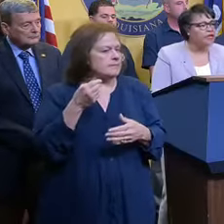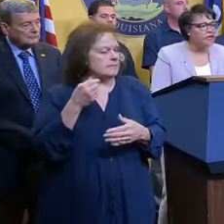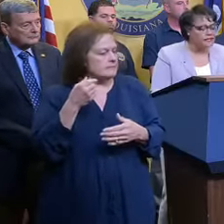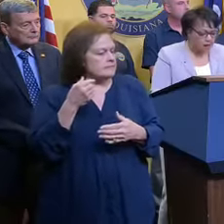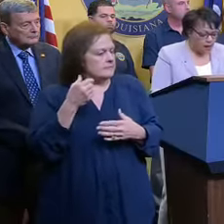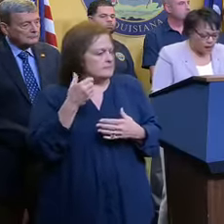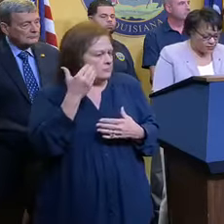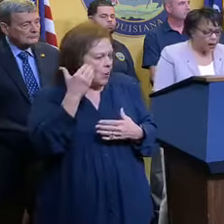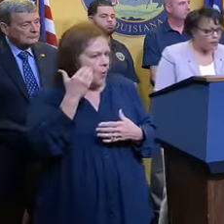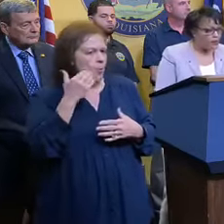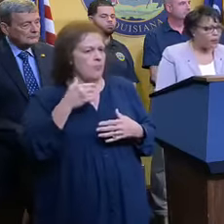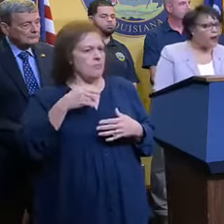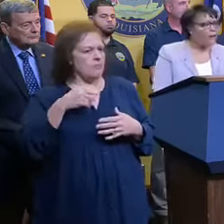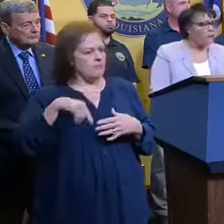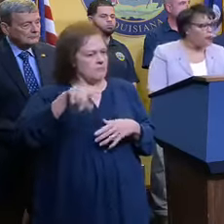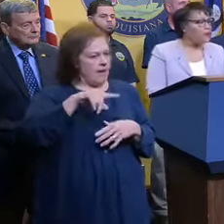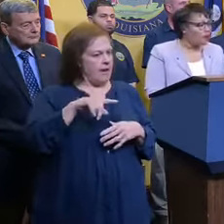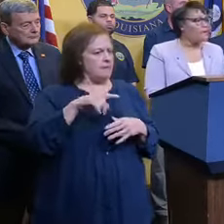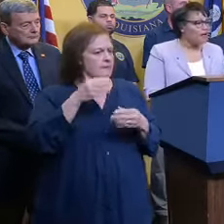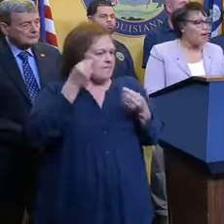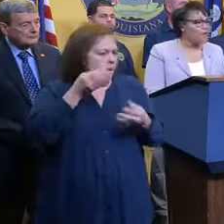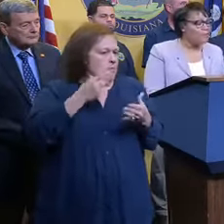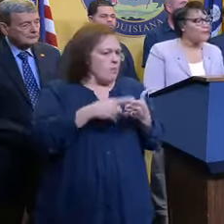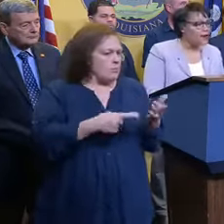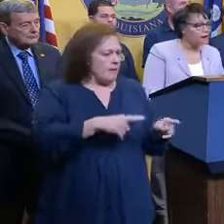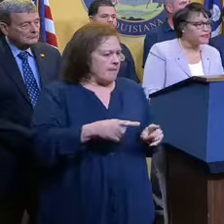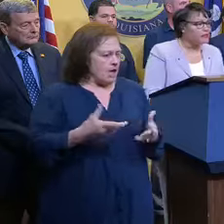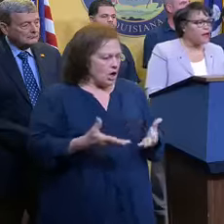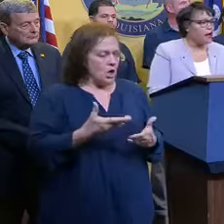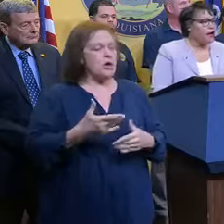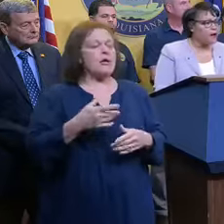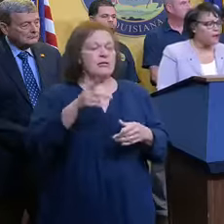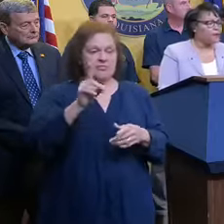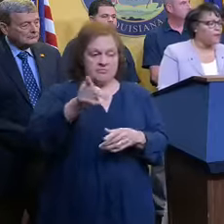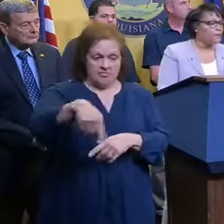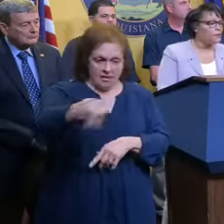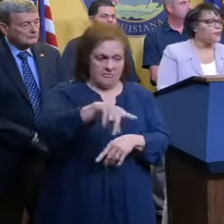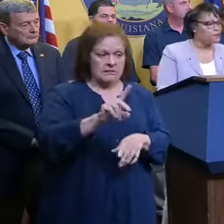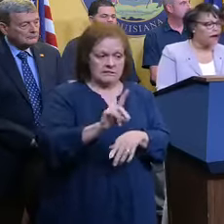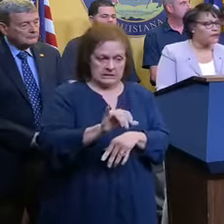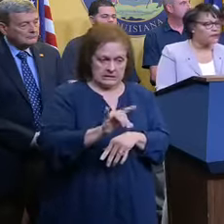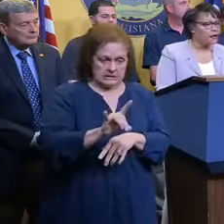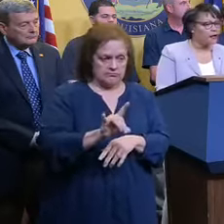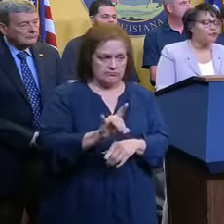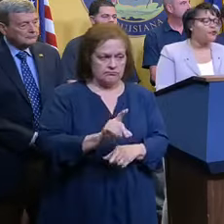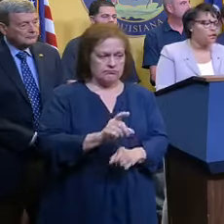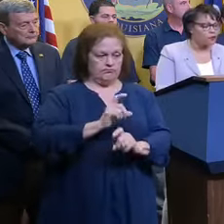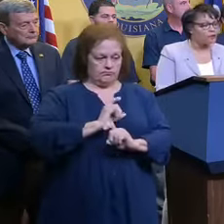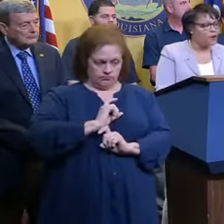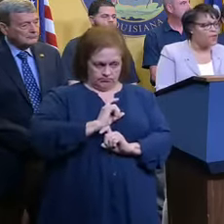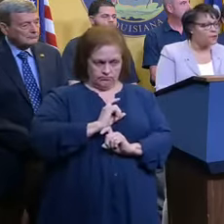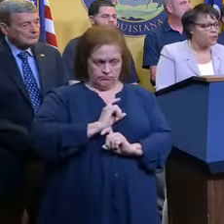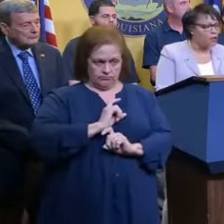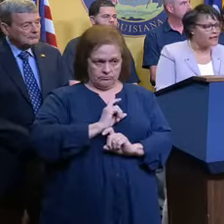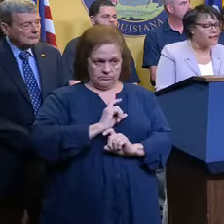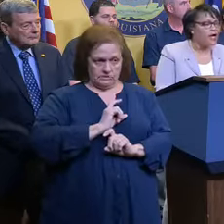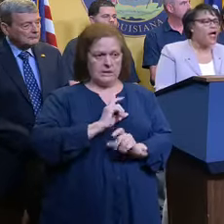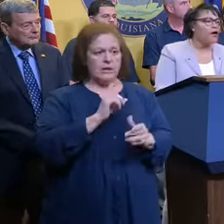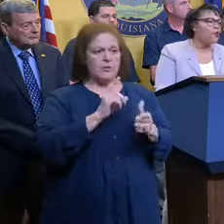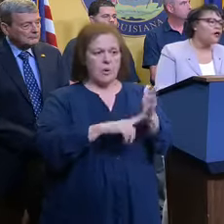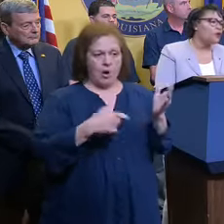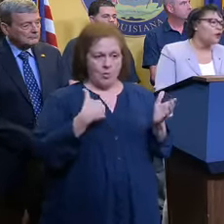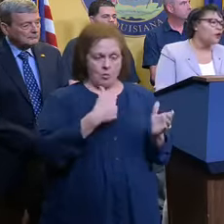and pleased that we will and we have been granted the response and results from that